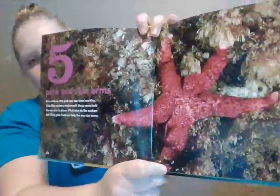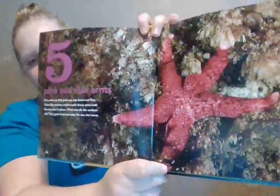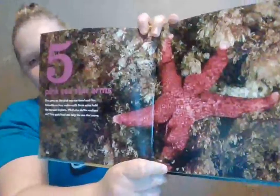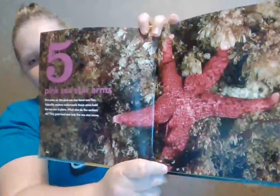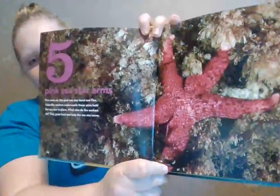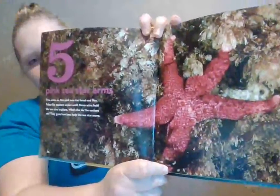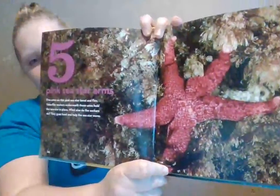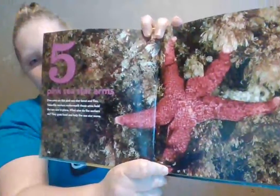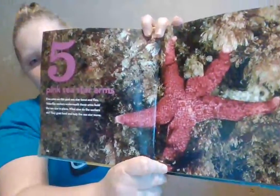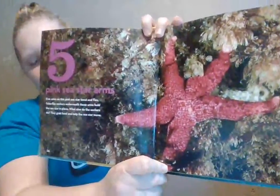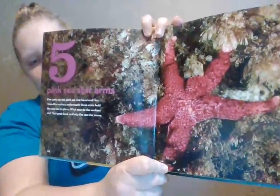picture.